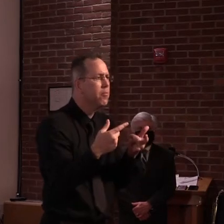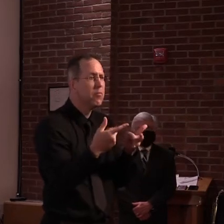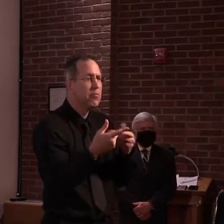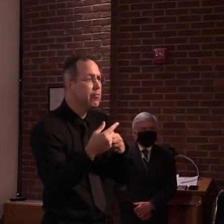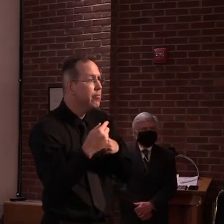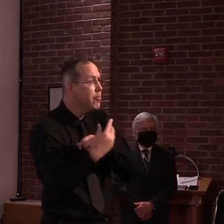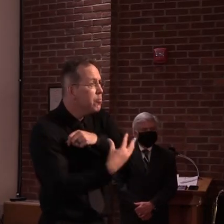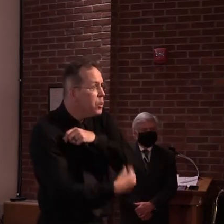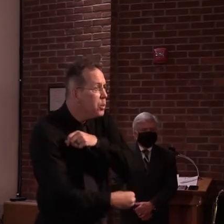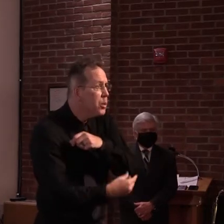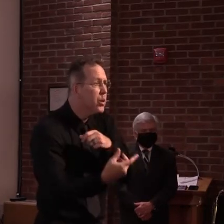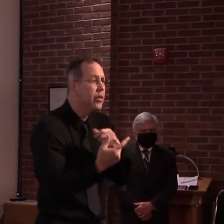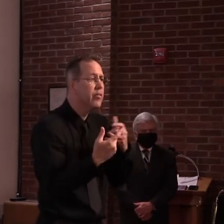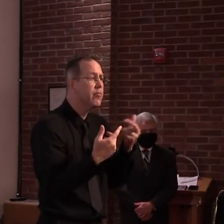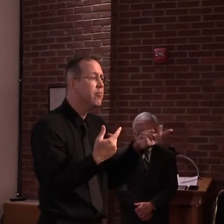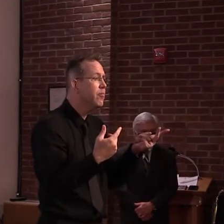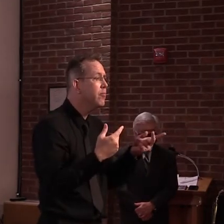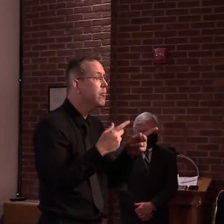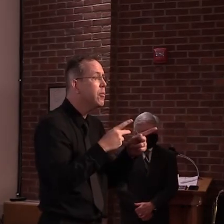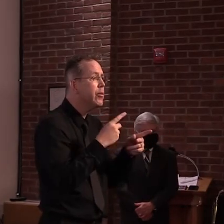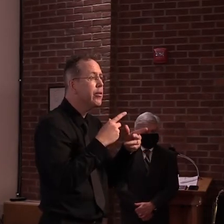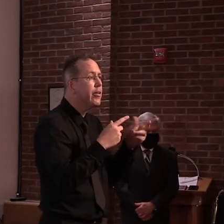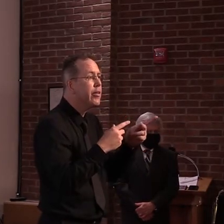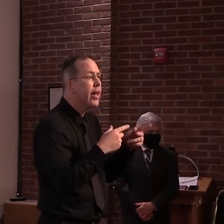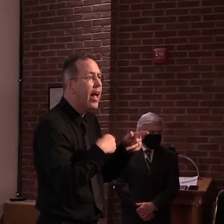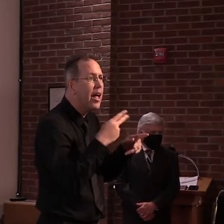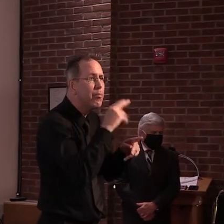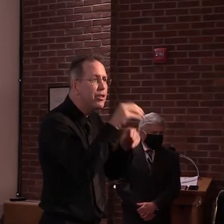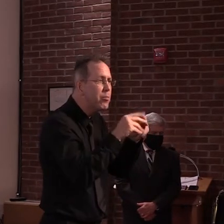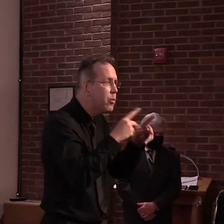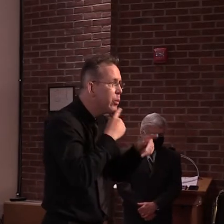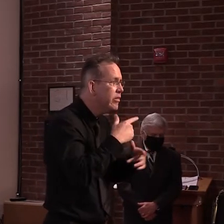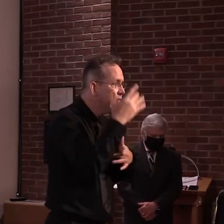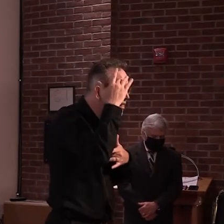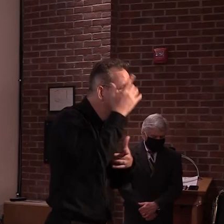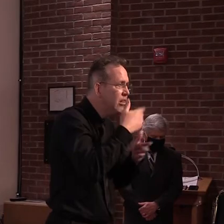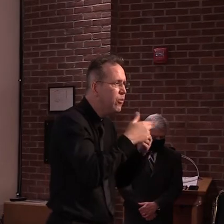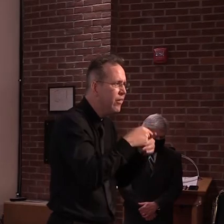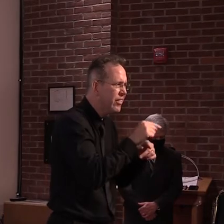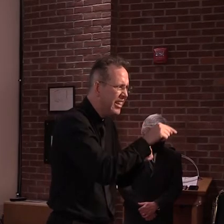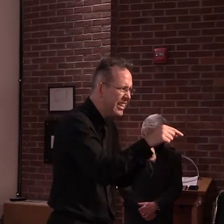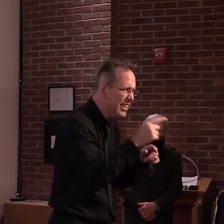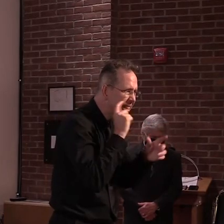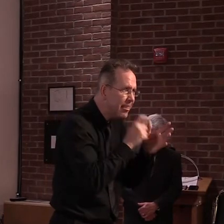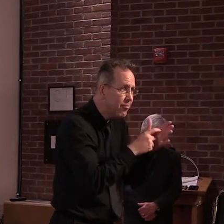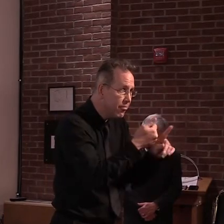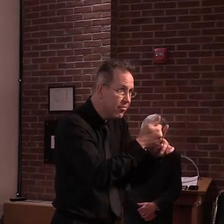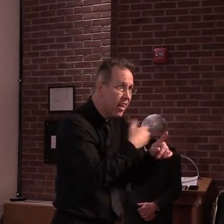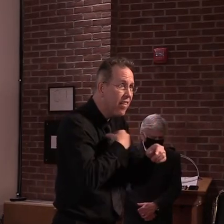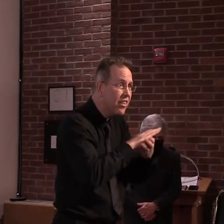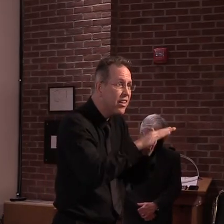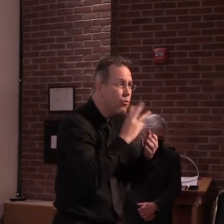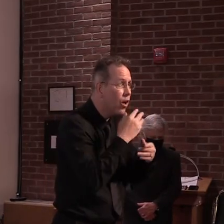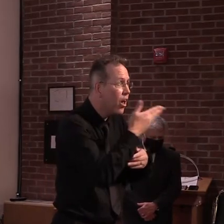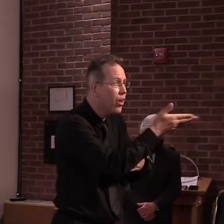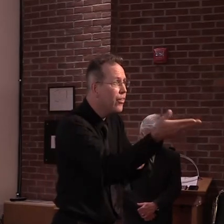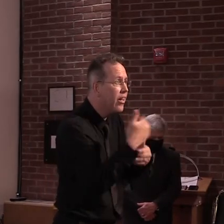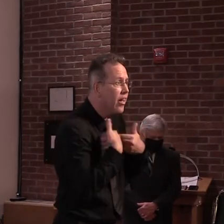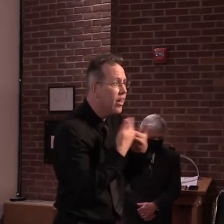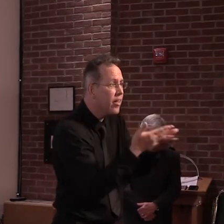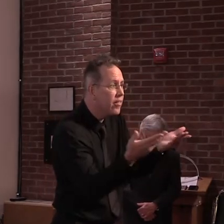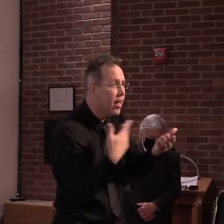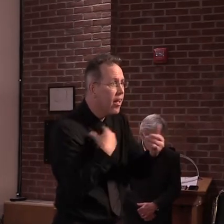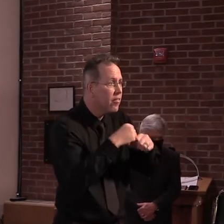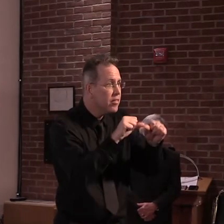to transportation, basic needs like food and water, et cetera. So without